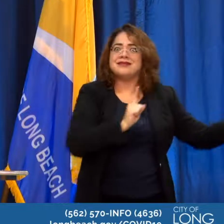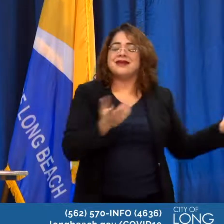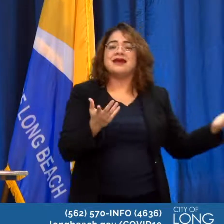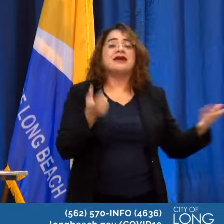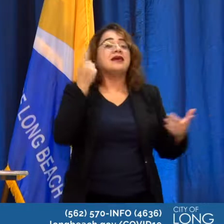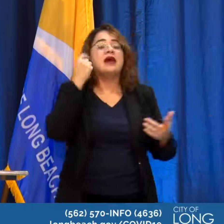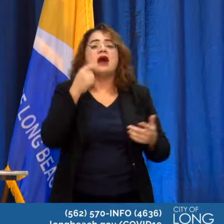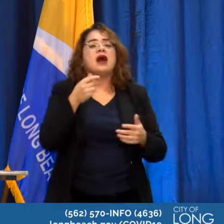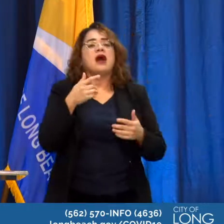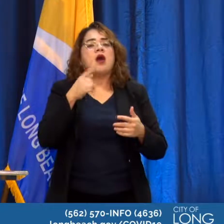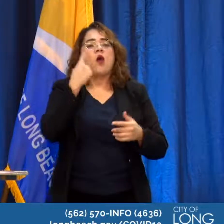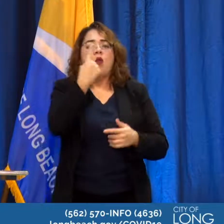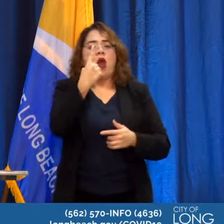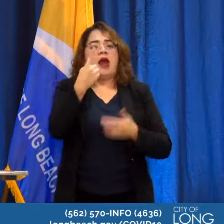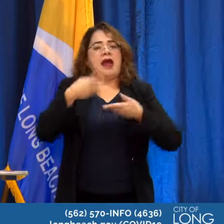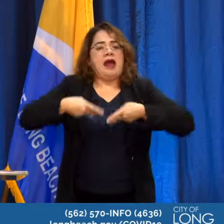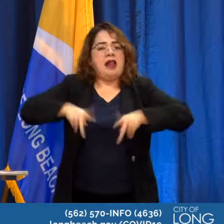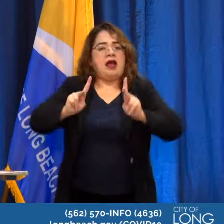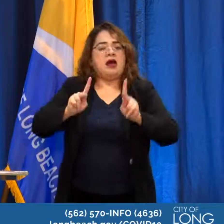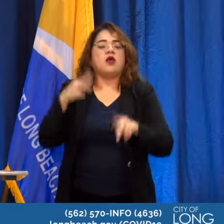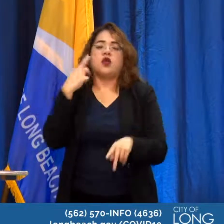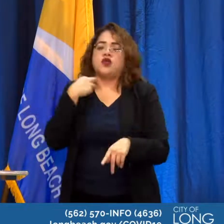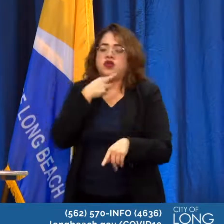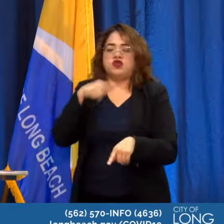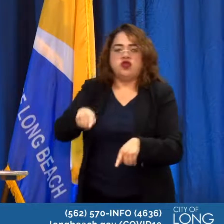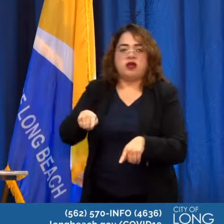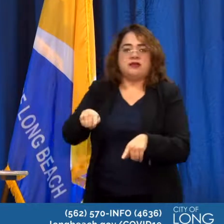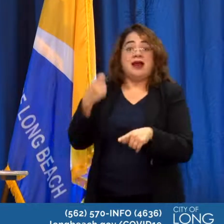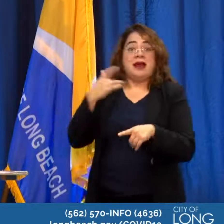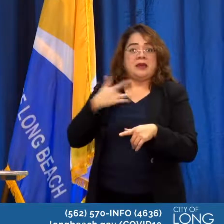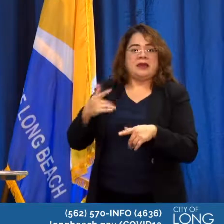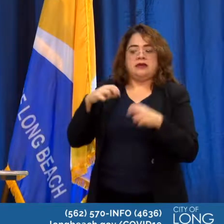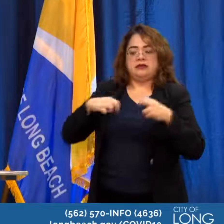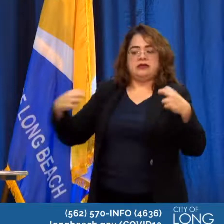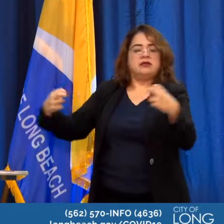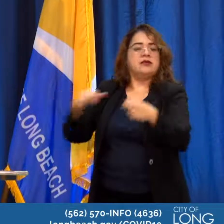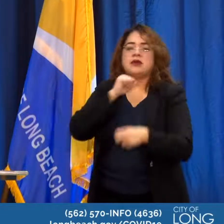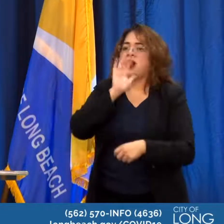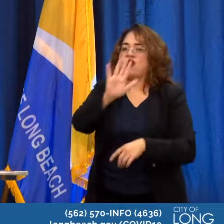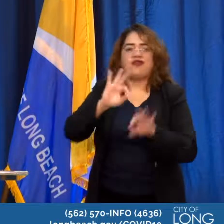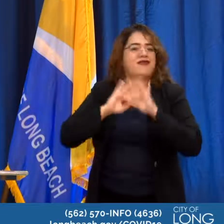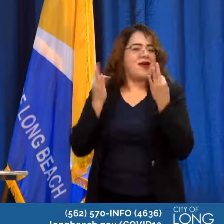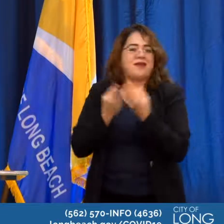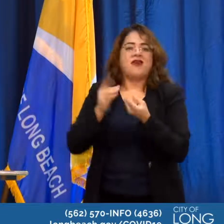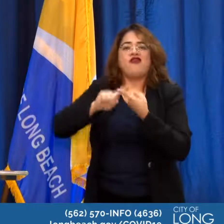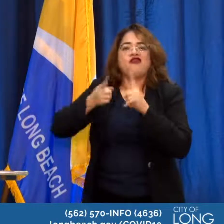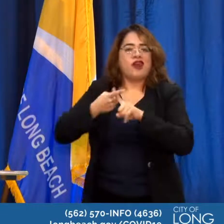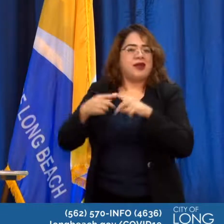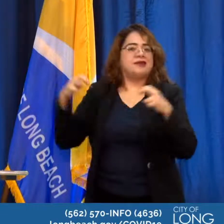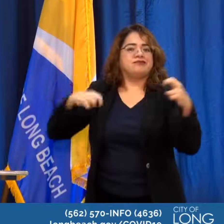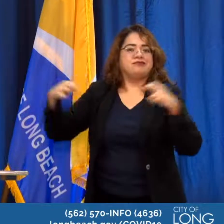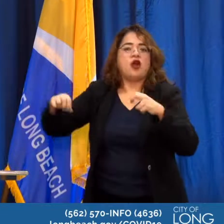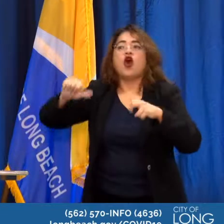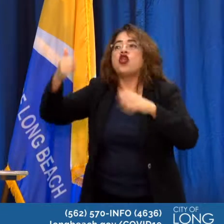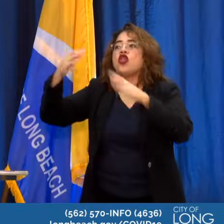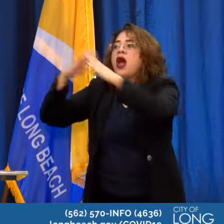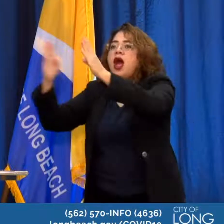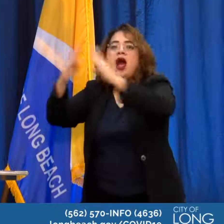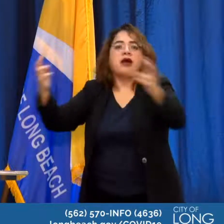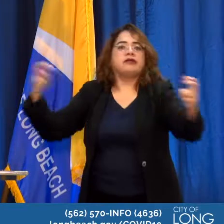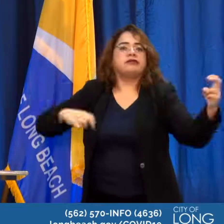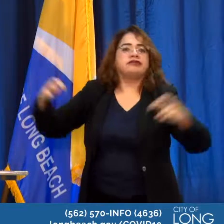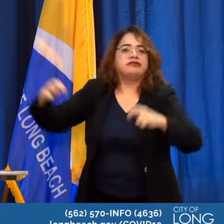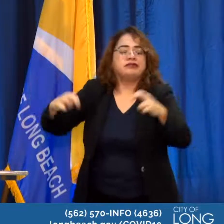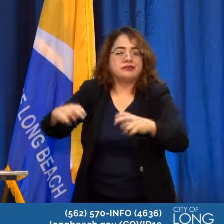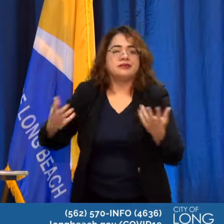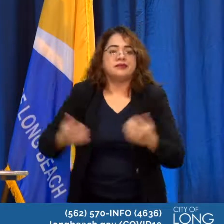city except what has been allowed at restaurants. Many believe that they know that those who are out there, that they're healthy, they